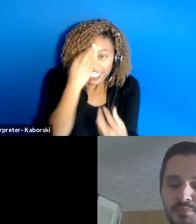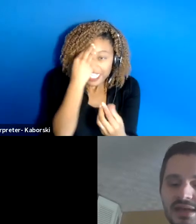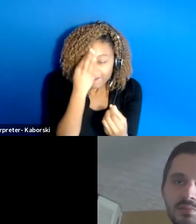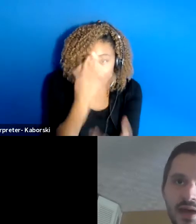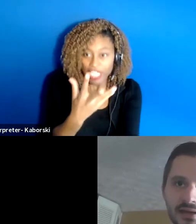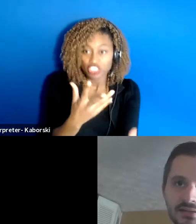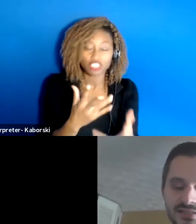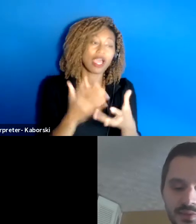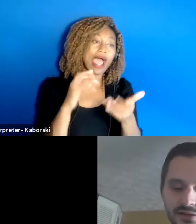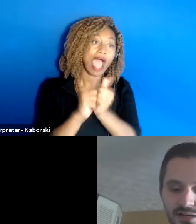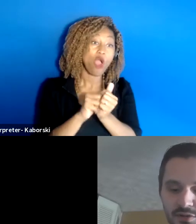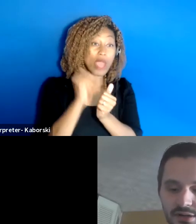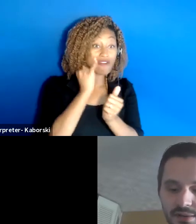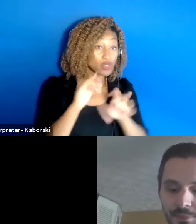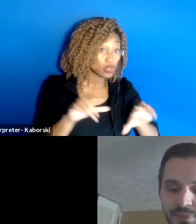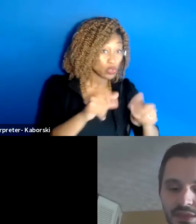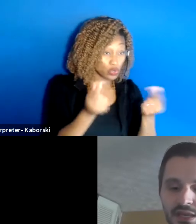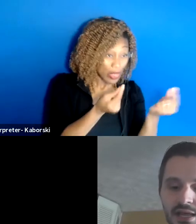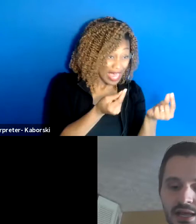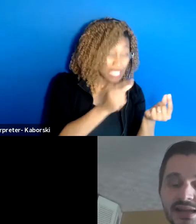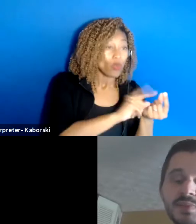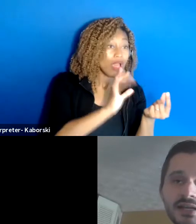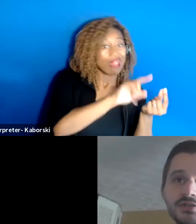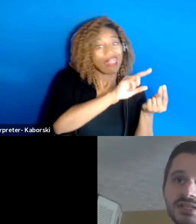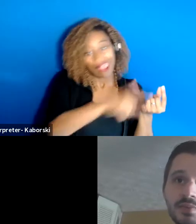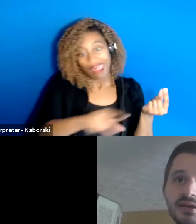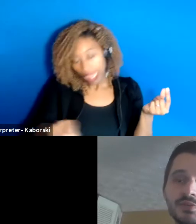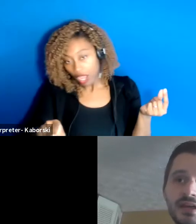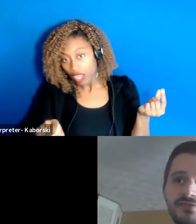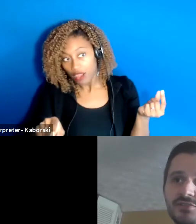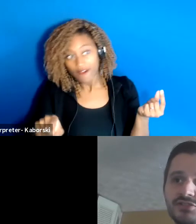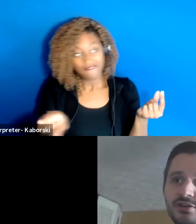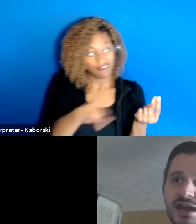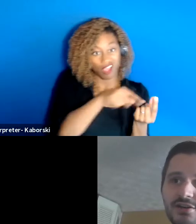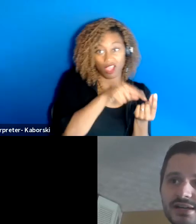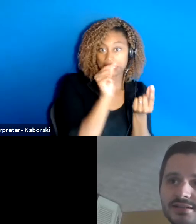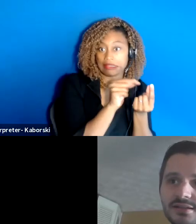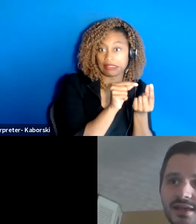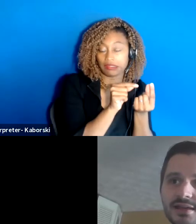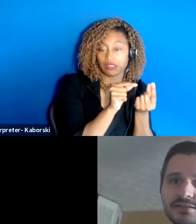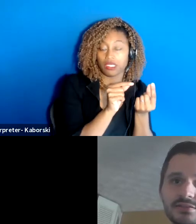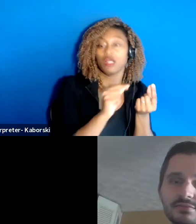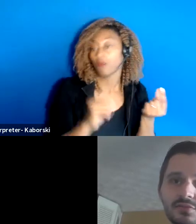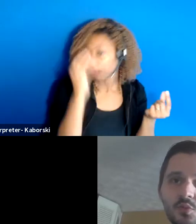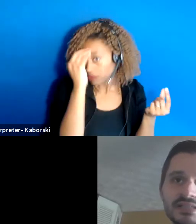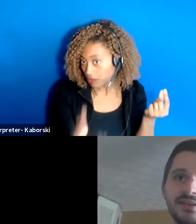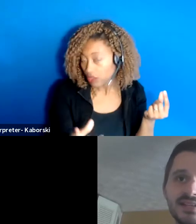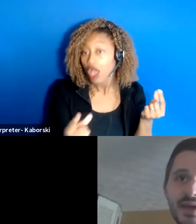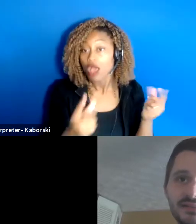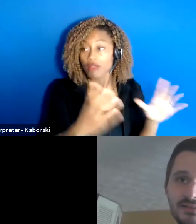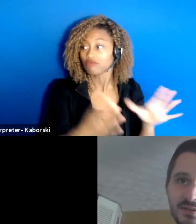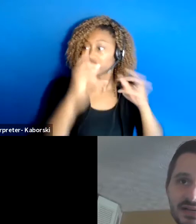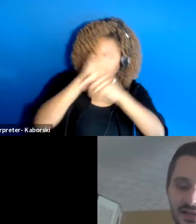certain things may impact the disability community. And it's been interesting because we have found certain areas that we